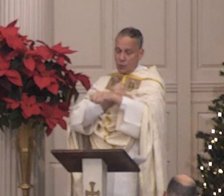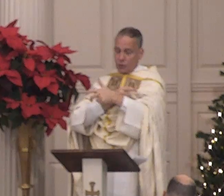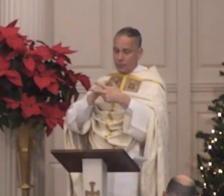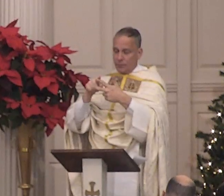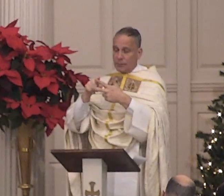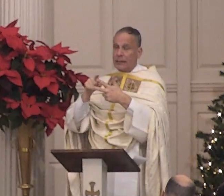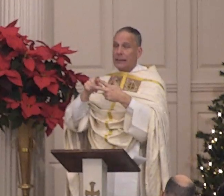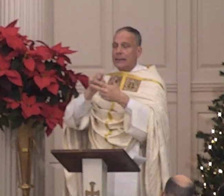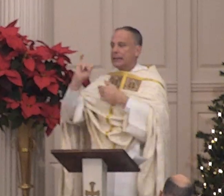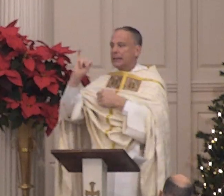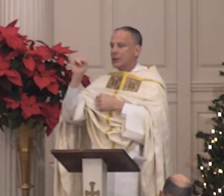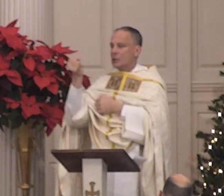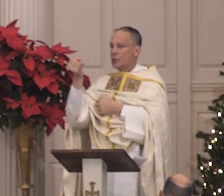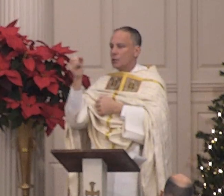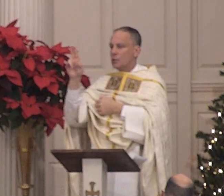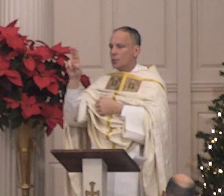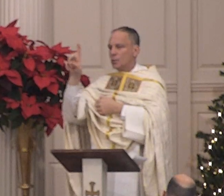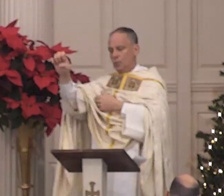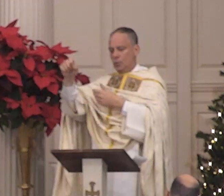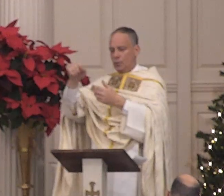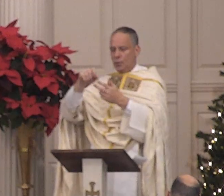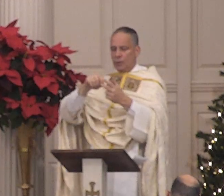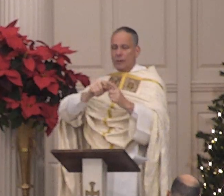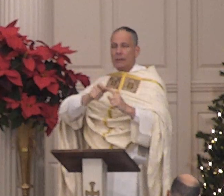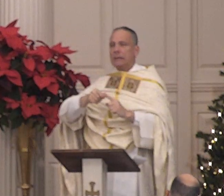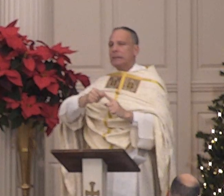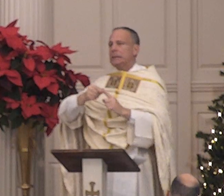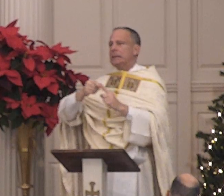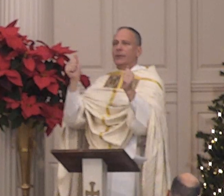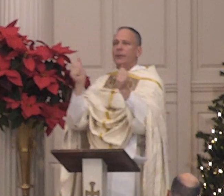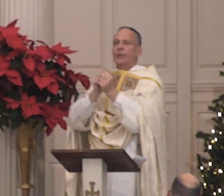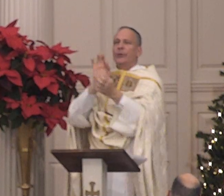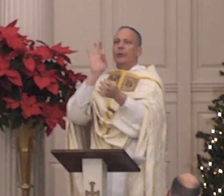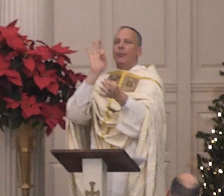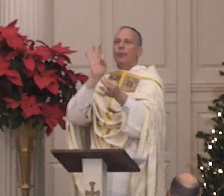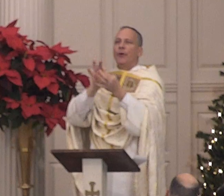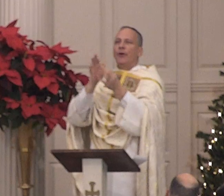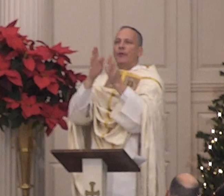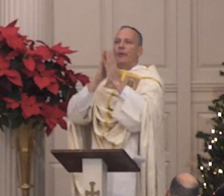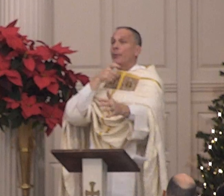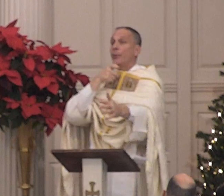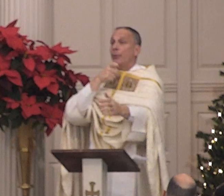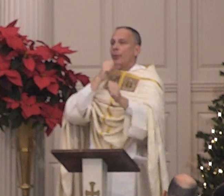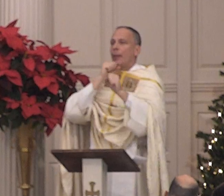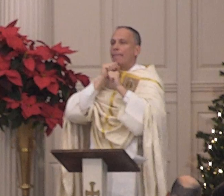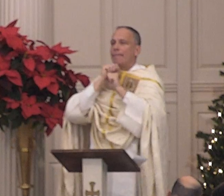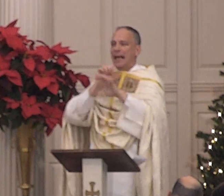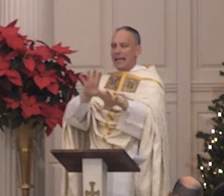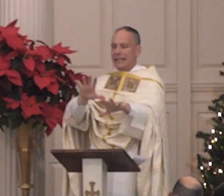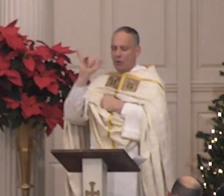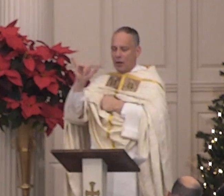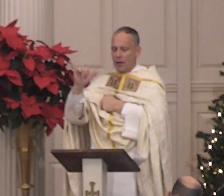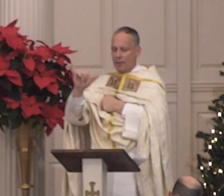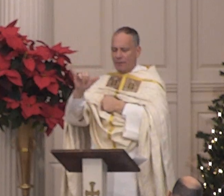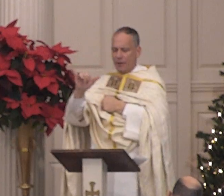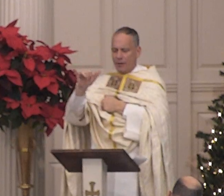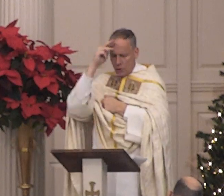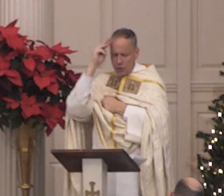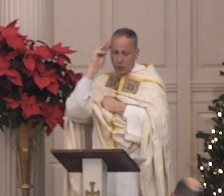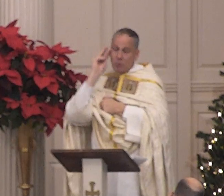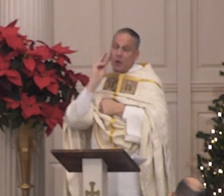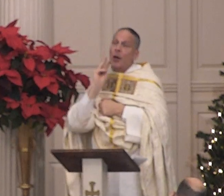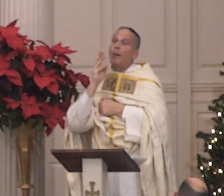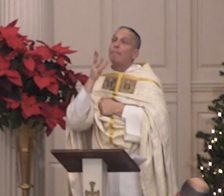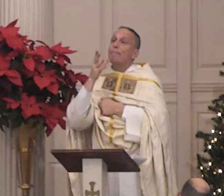Saint Joseph, Saint Jude, and especially with the perfect prayers from